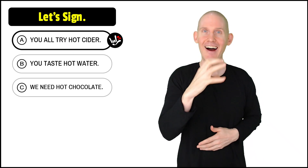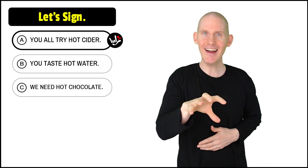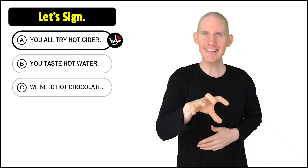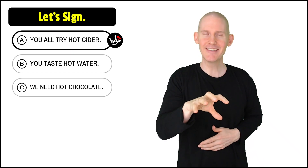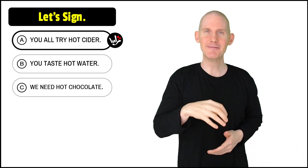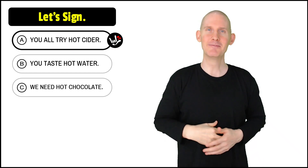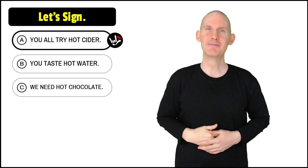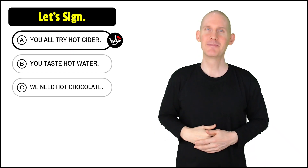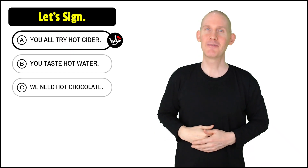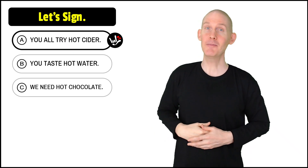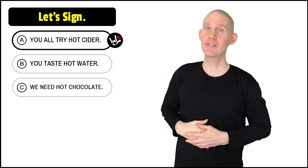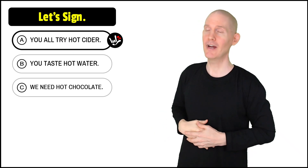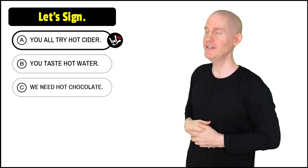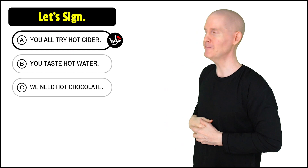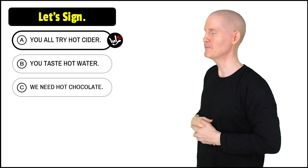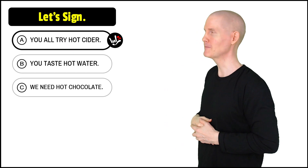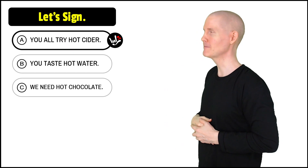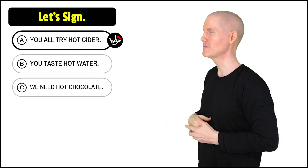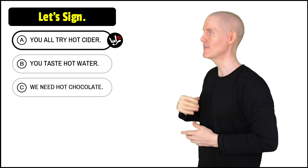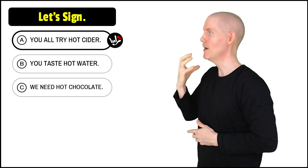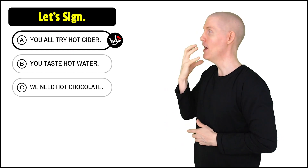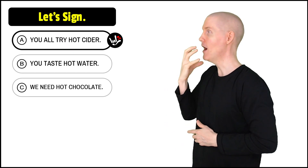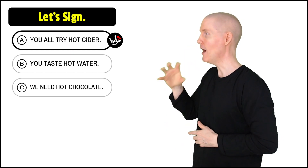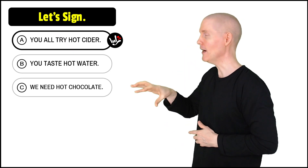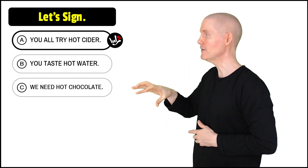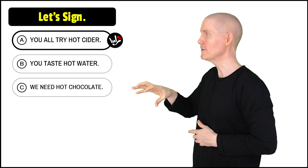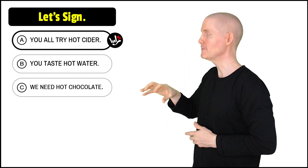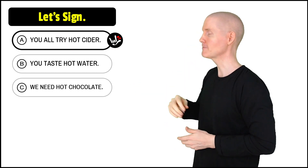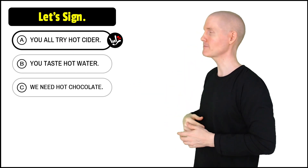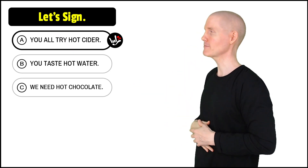Hot. From the side. Hot.